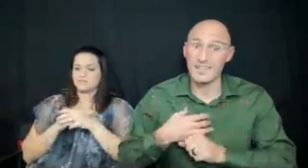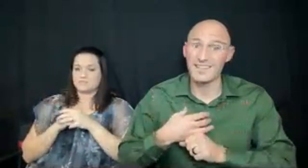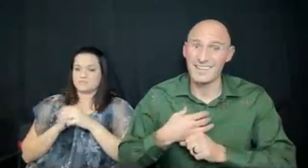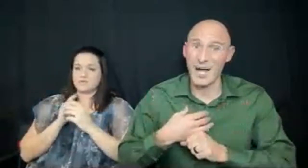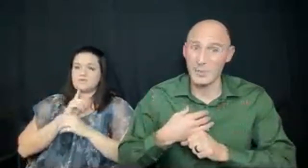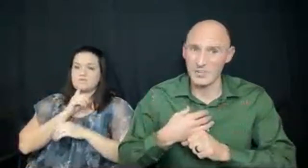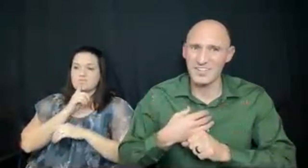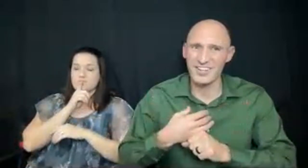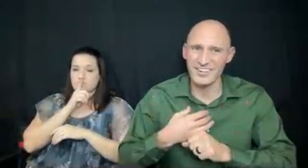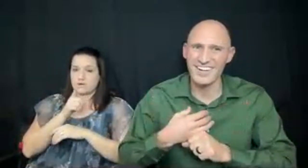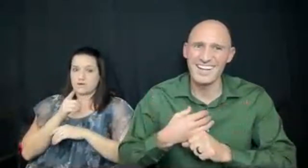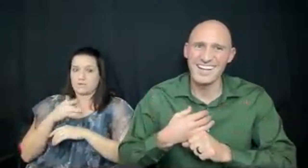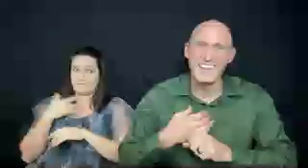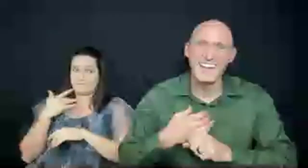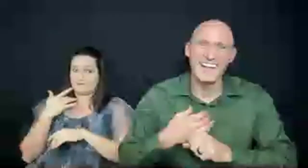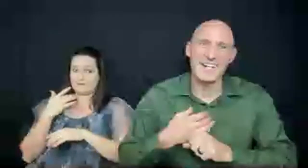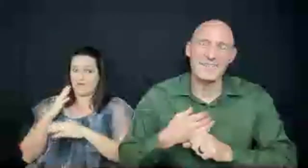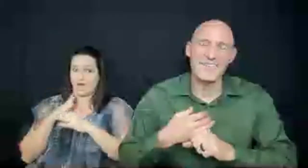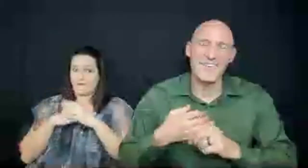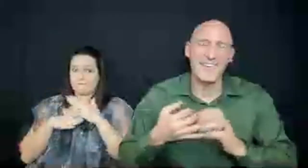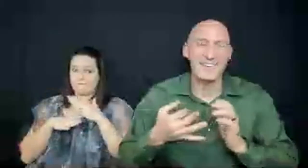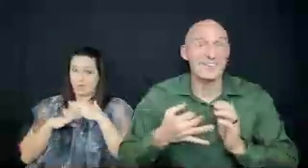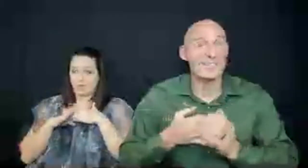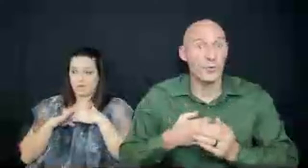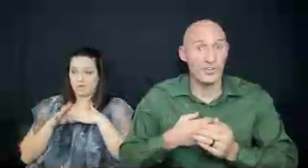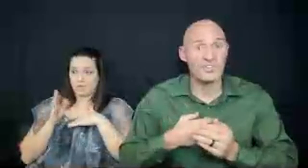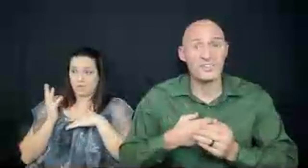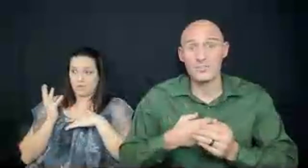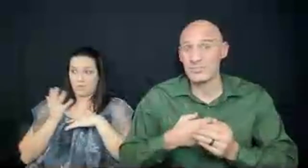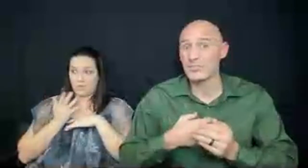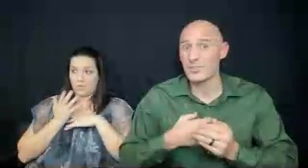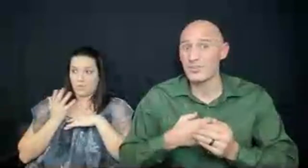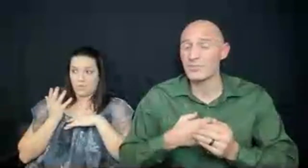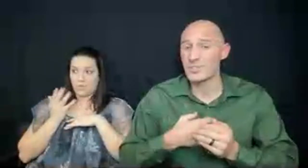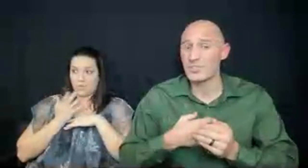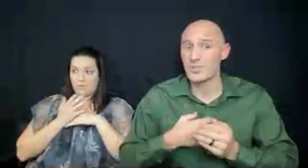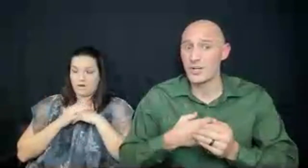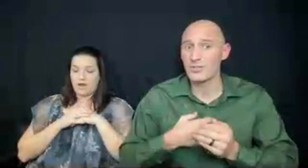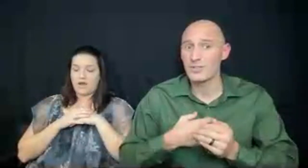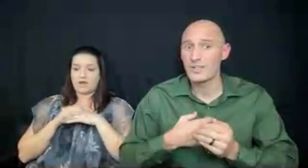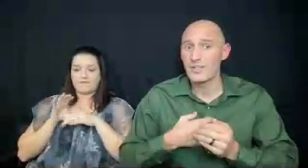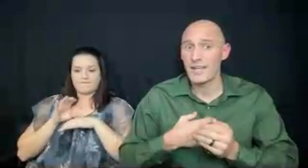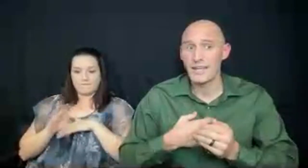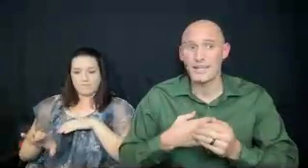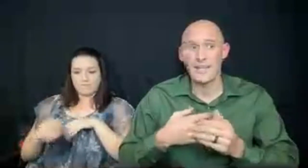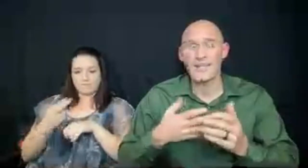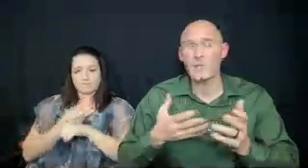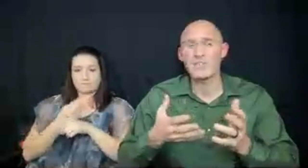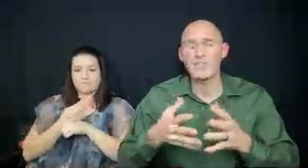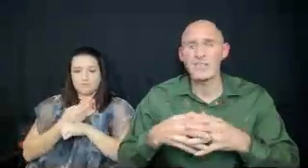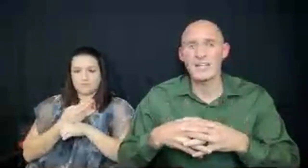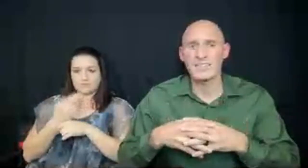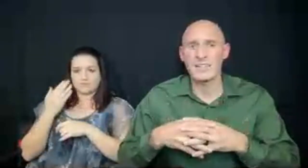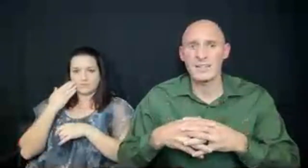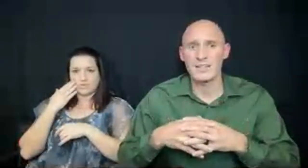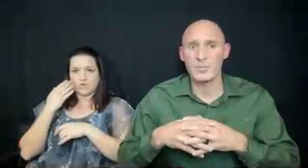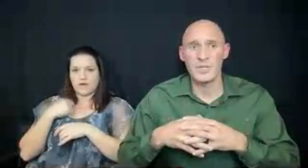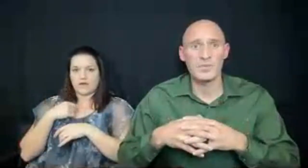really humbles you. It forces you to use what you know. And it kind of helps you realize that, people